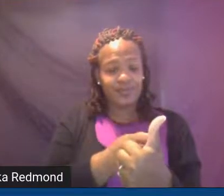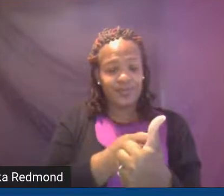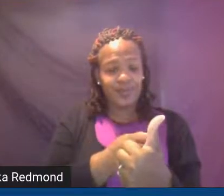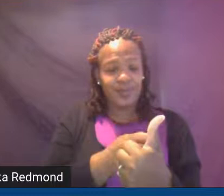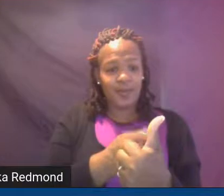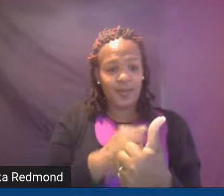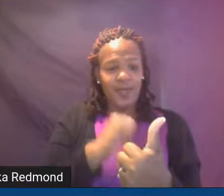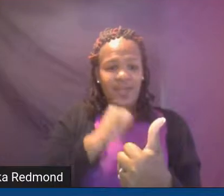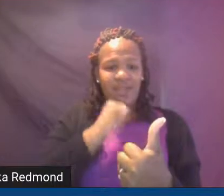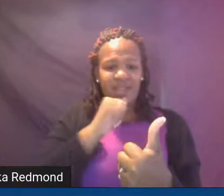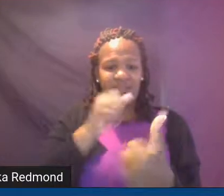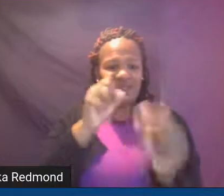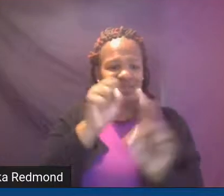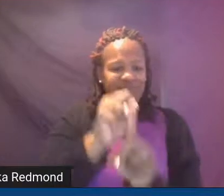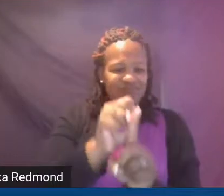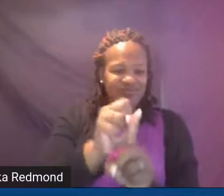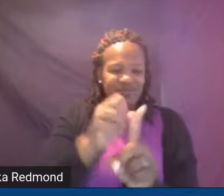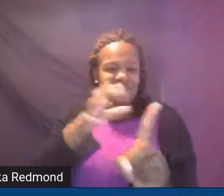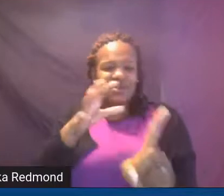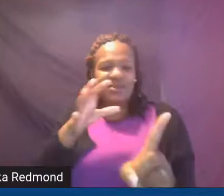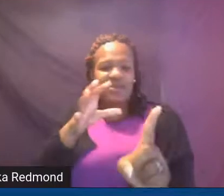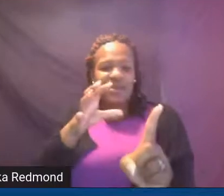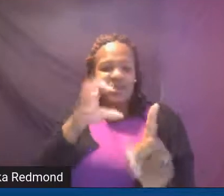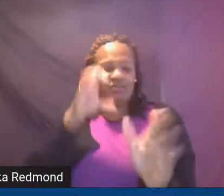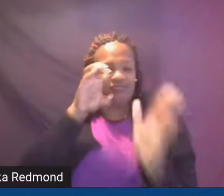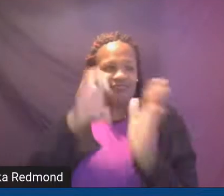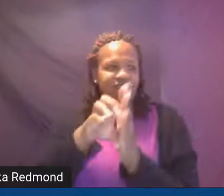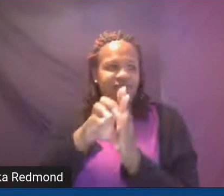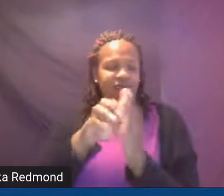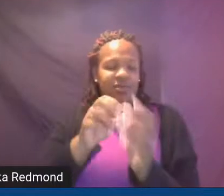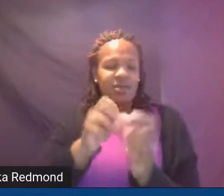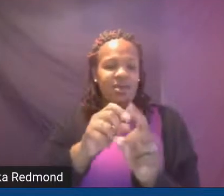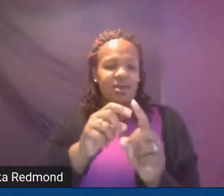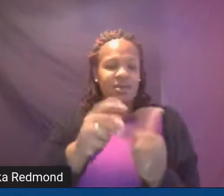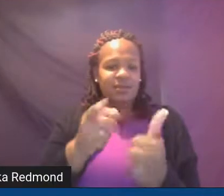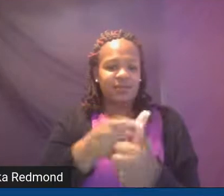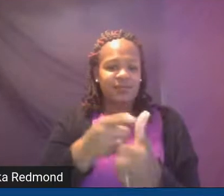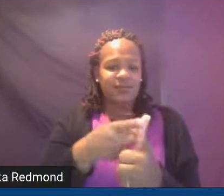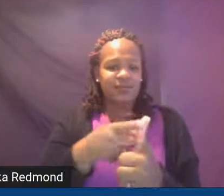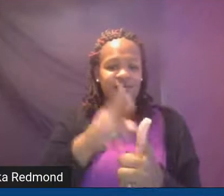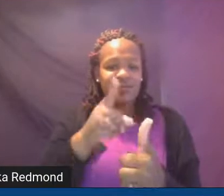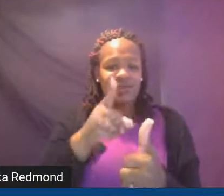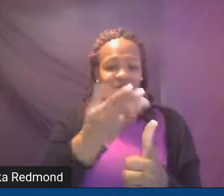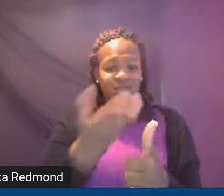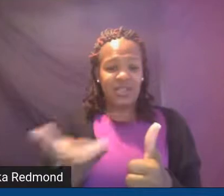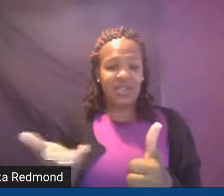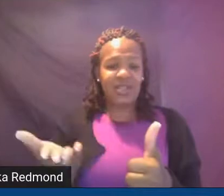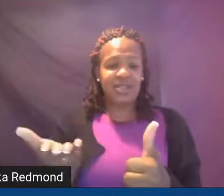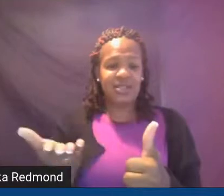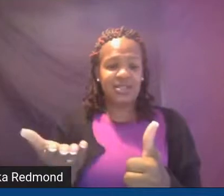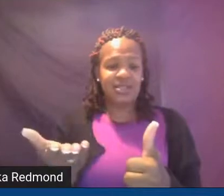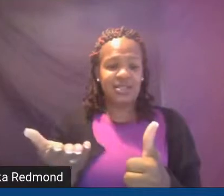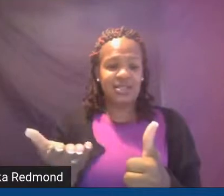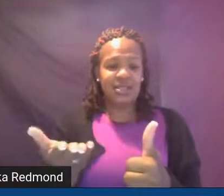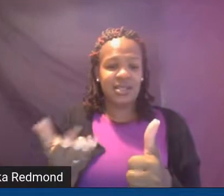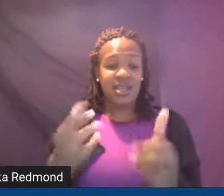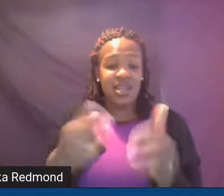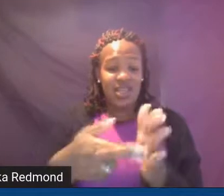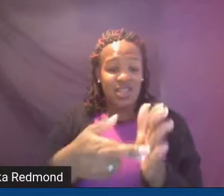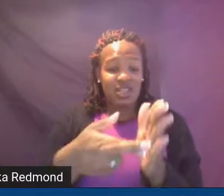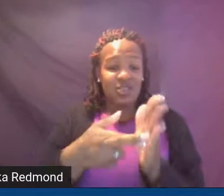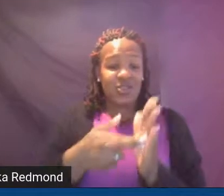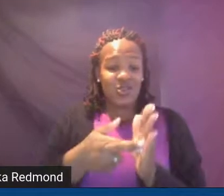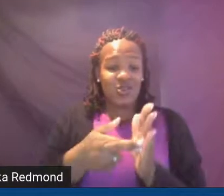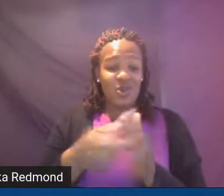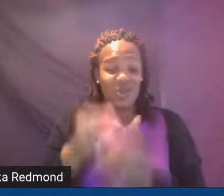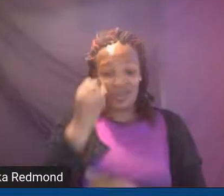not to expand, you know, the picture too much, but one of the things that is required for people to understand